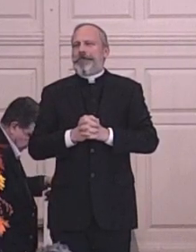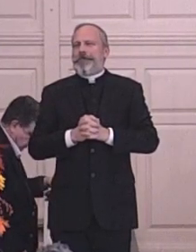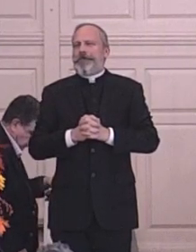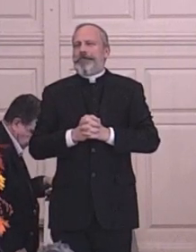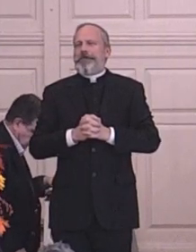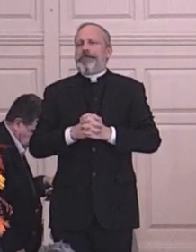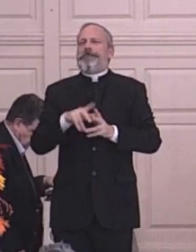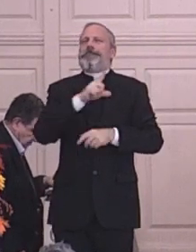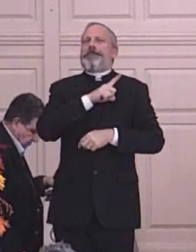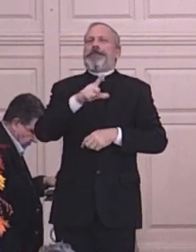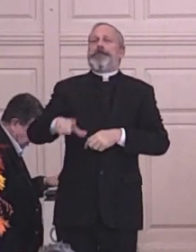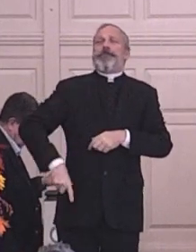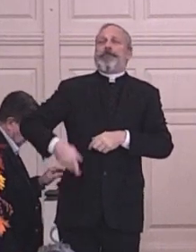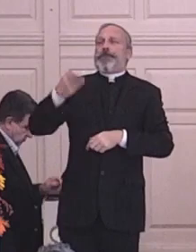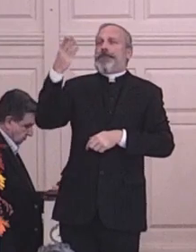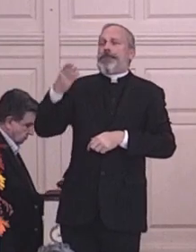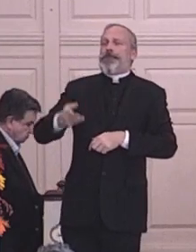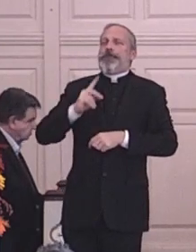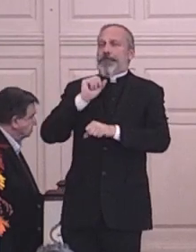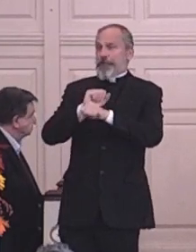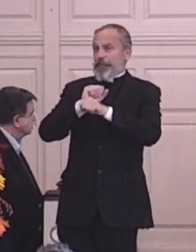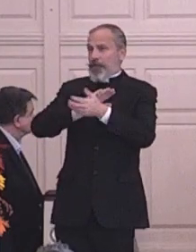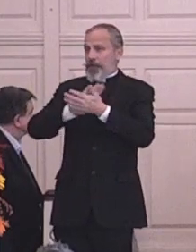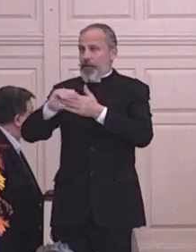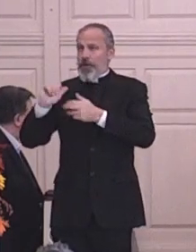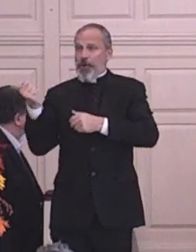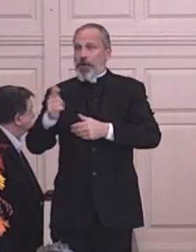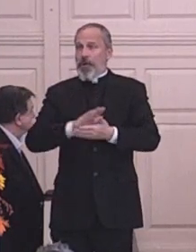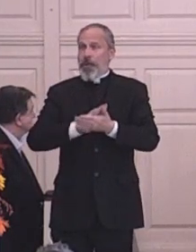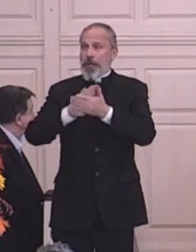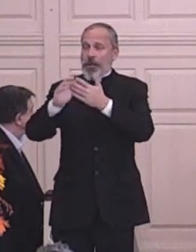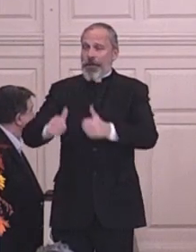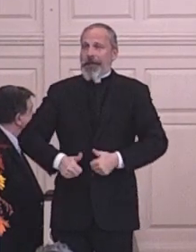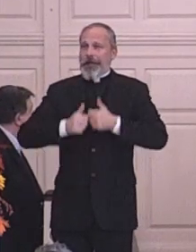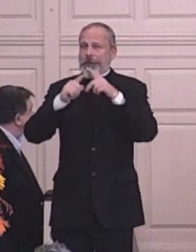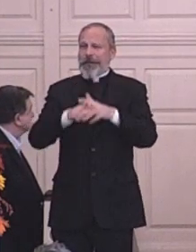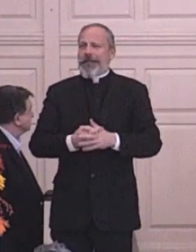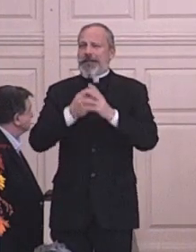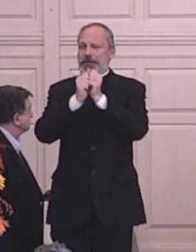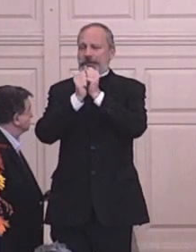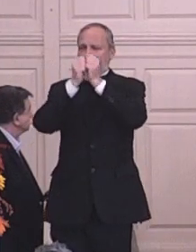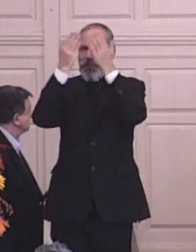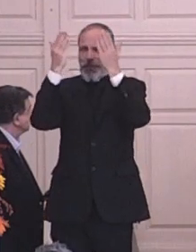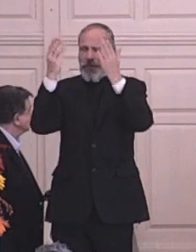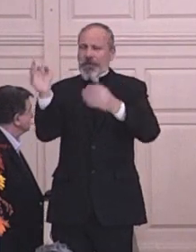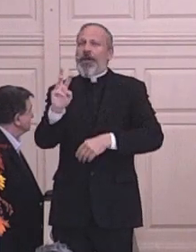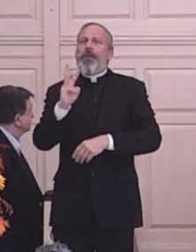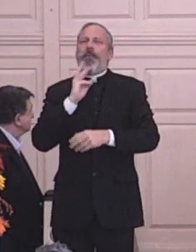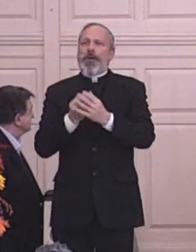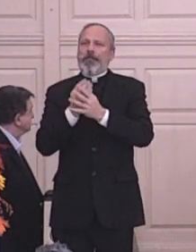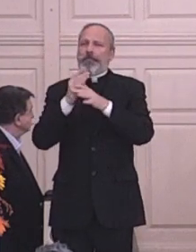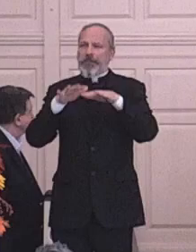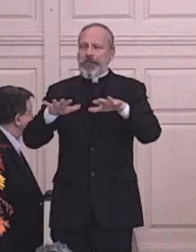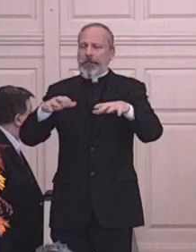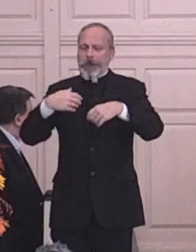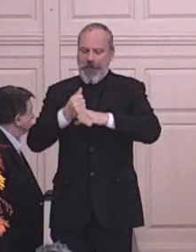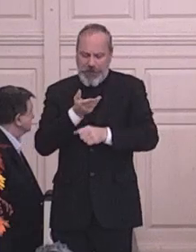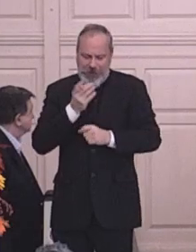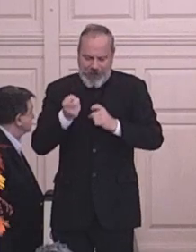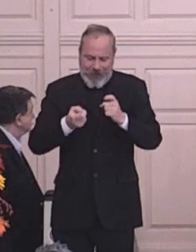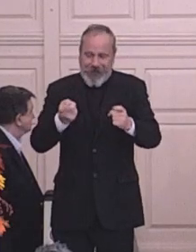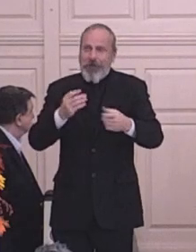highest. You are indeed holy, O Lord, the fount of all holiness. Make holy therefore these gifts, we